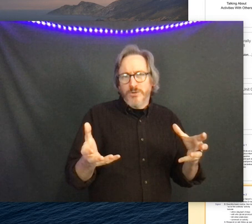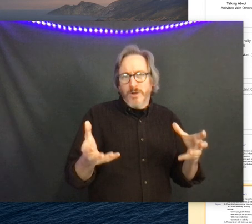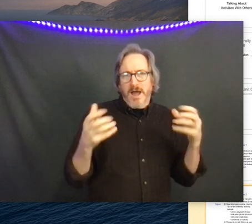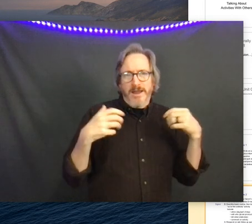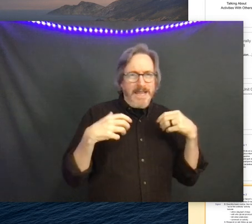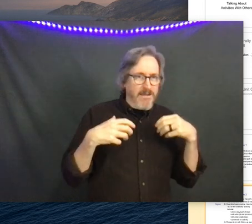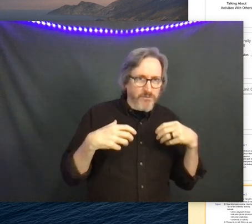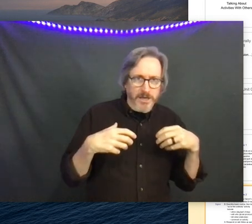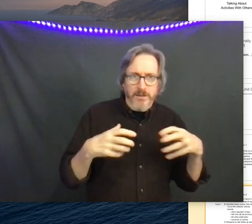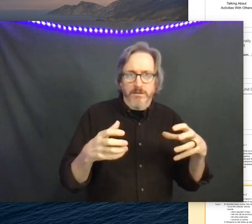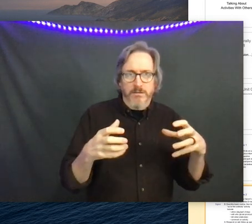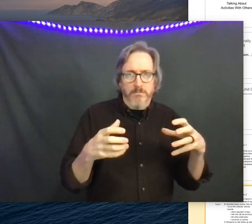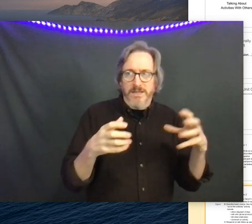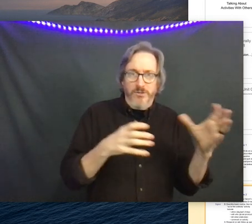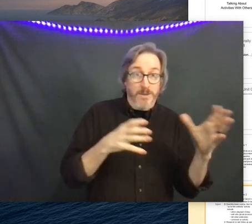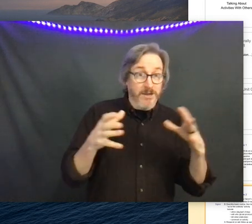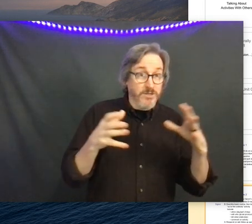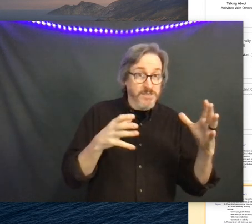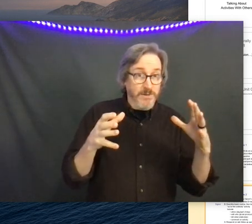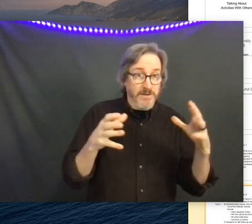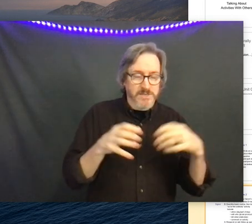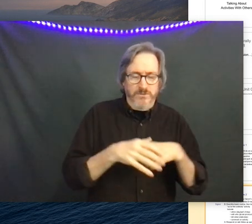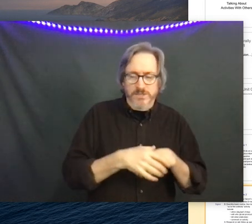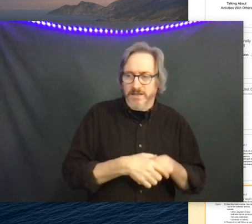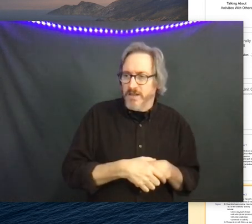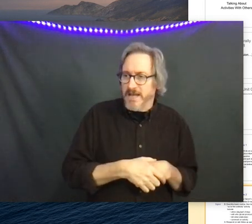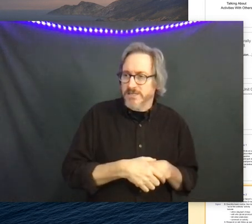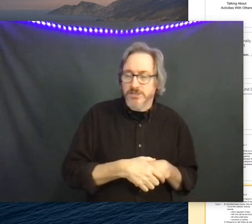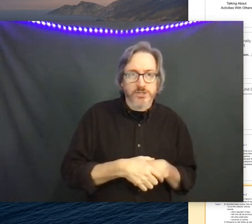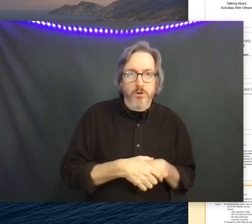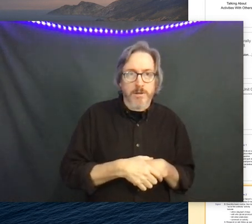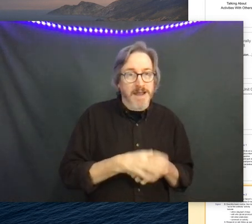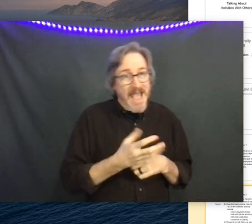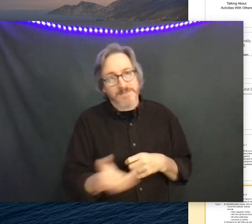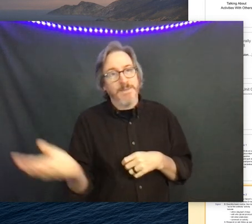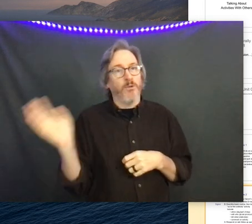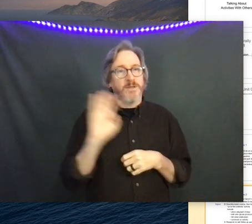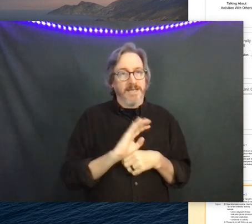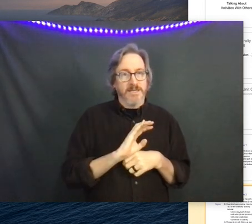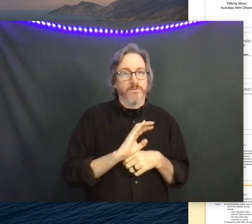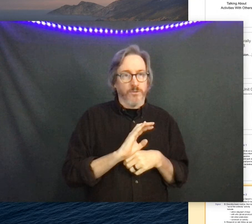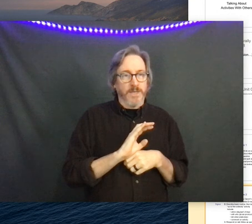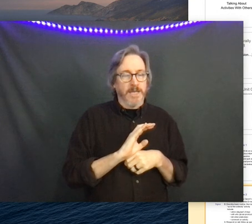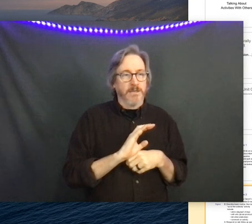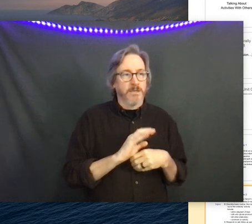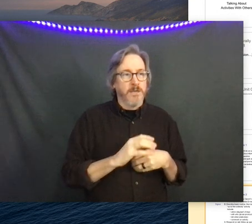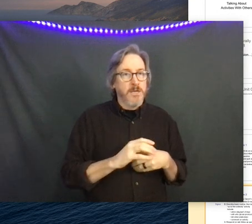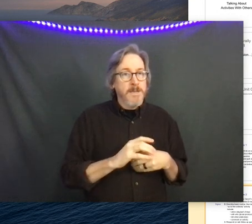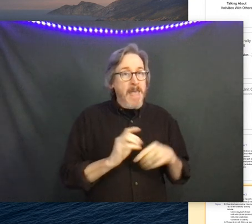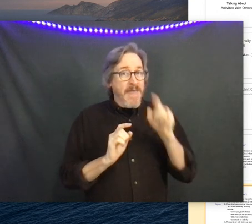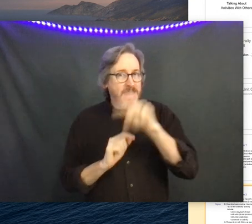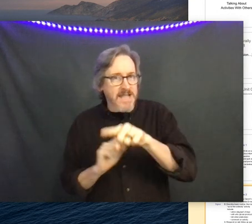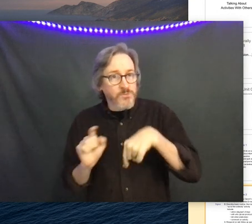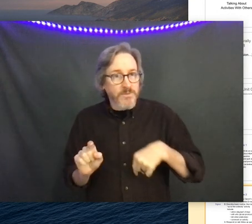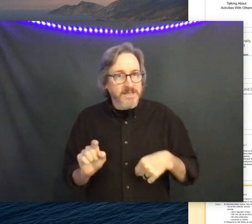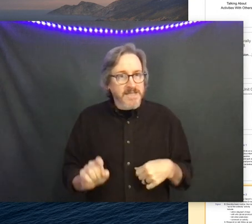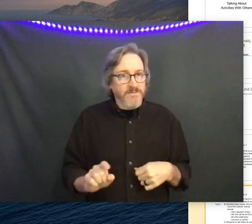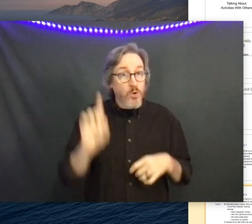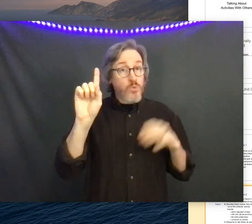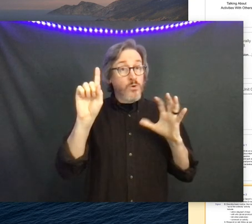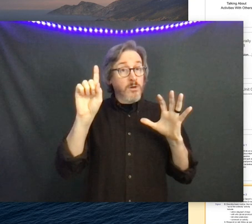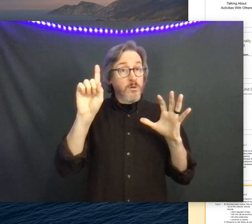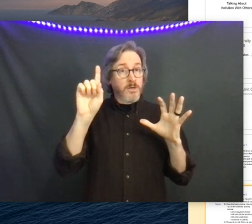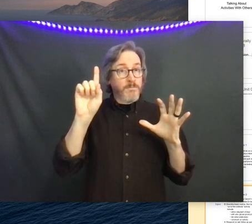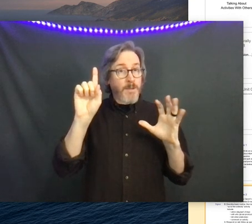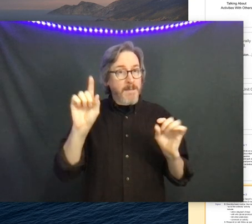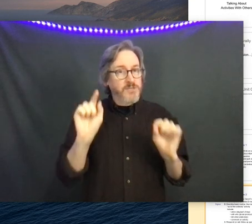normally do on like every, either Monday or Tuesday, whatever is the first day of class, is just go around and ask people what they did over the weekend. And that's when this kind of,